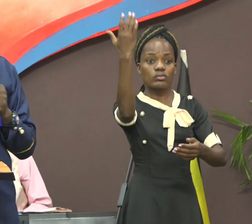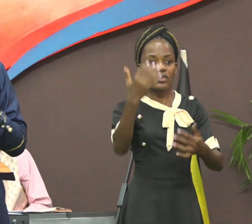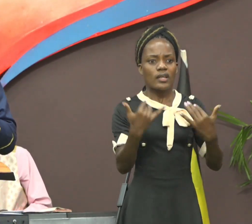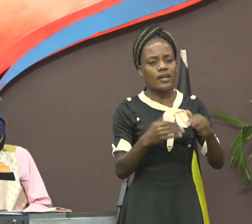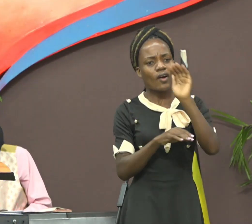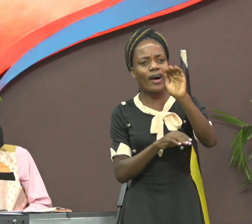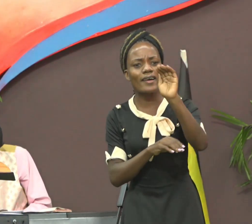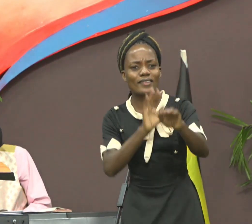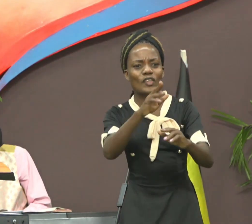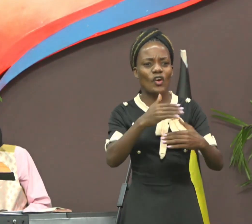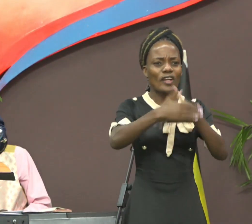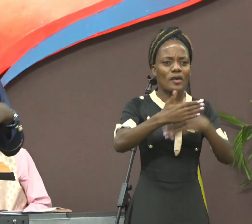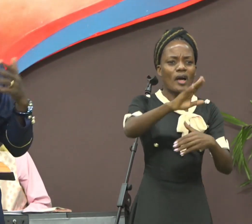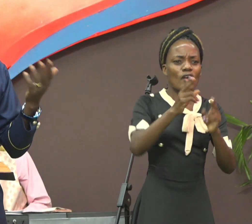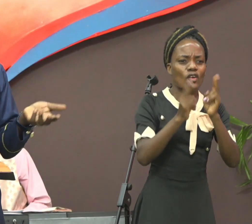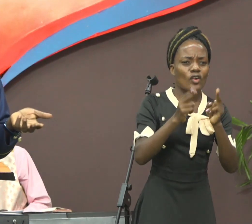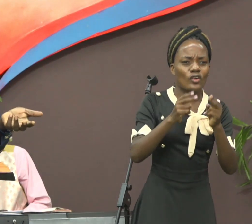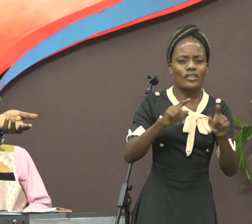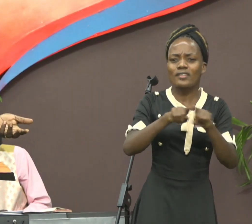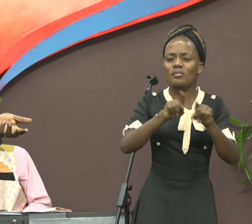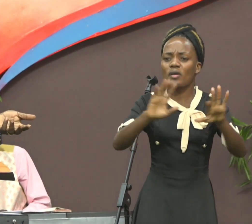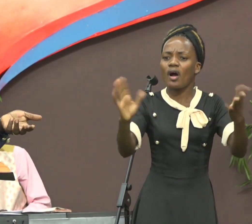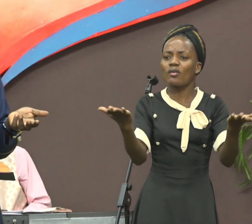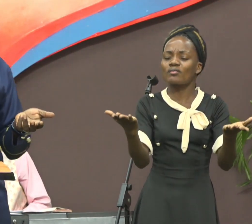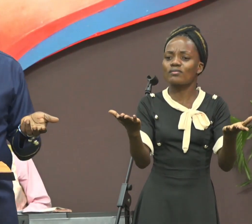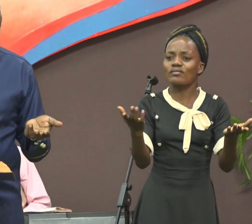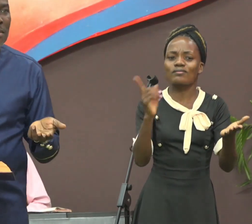ilo lifanana litia. Ask your neighbor how does the hope look like?